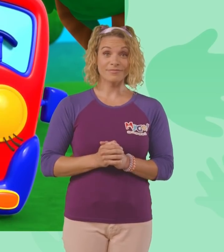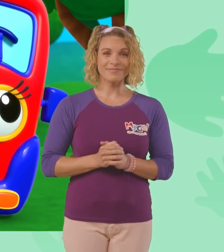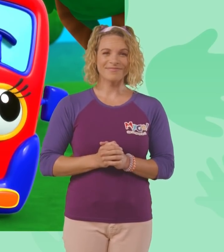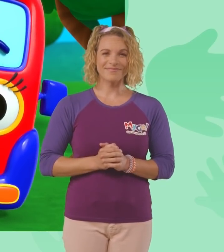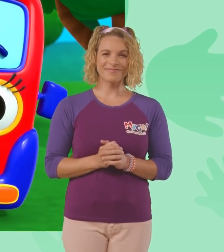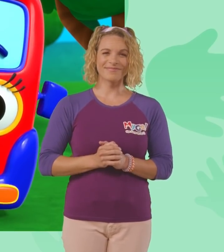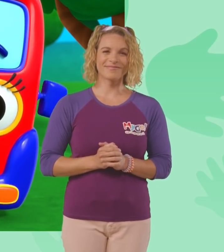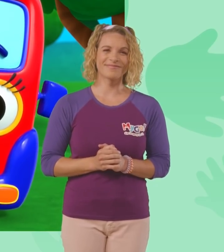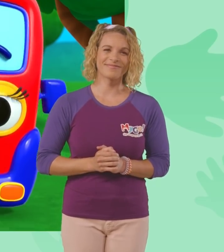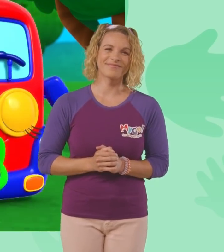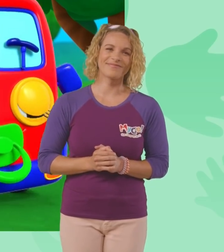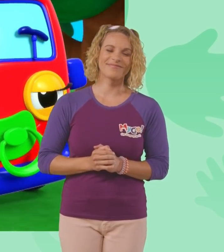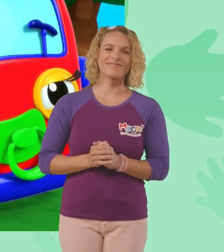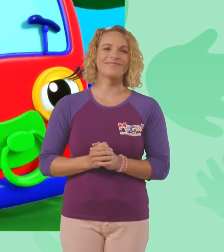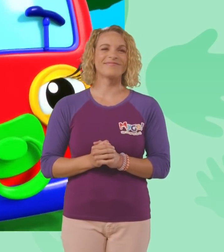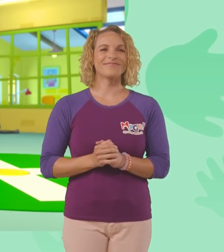okay?